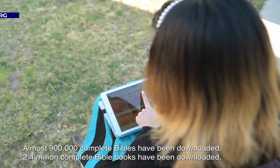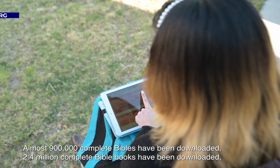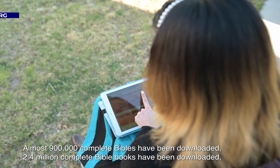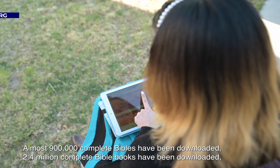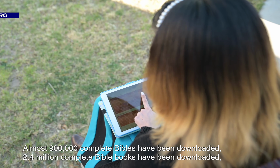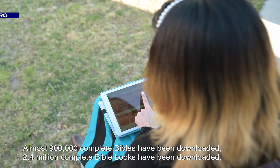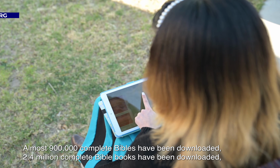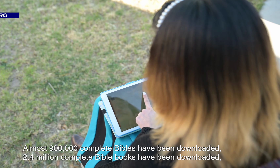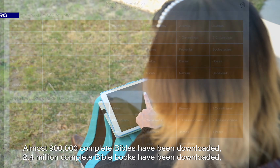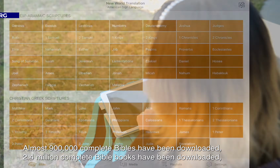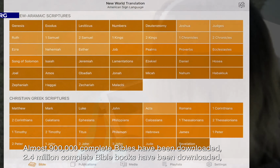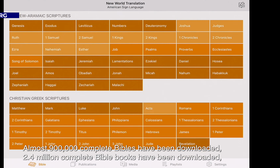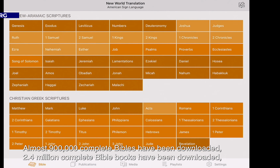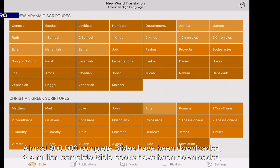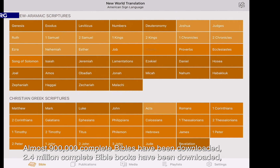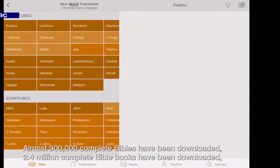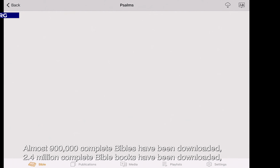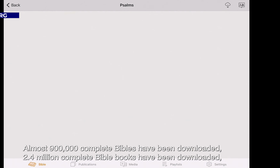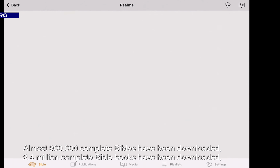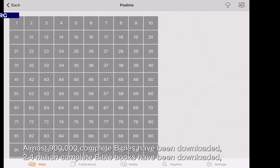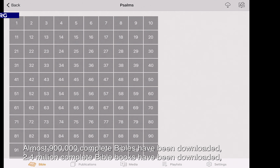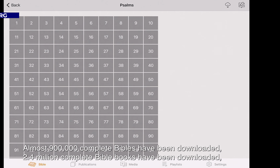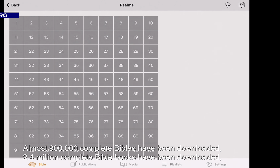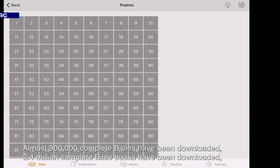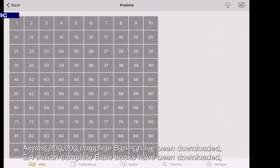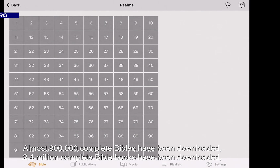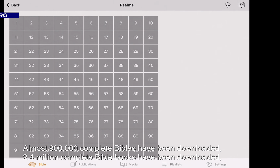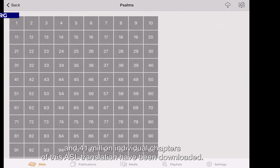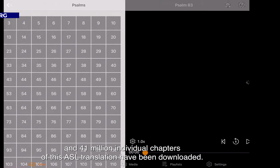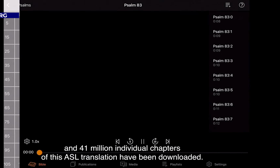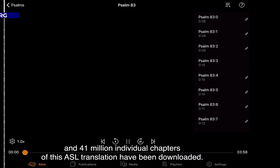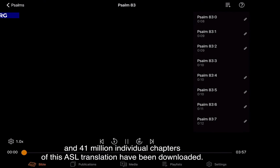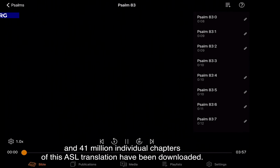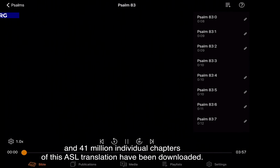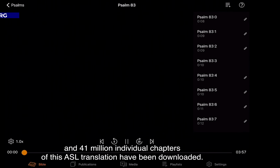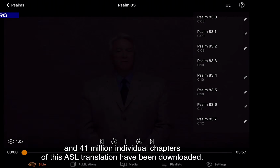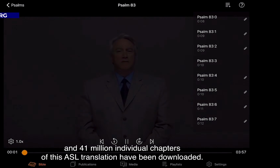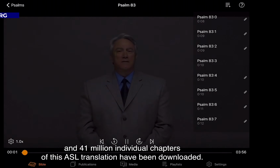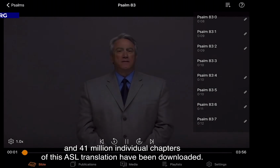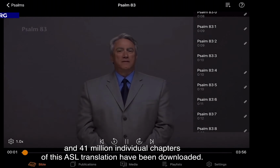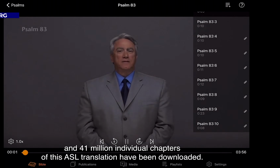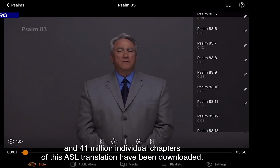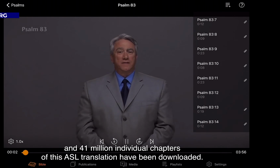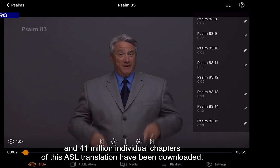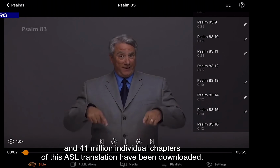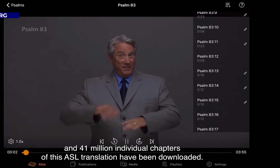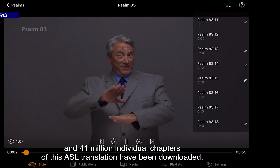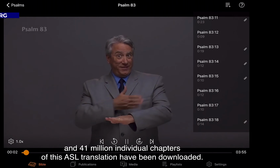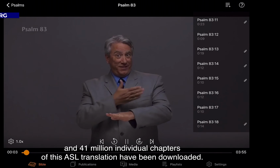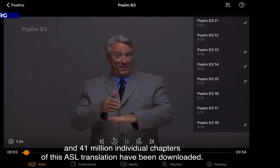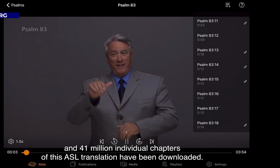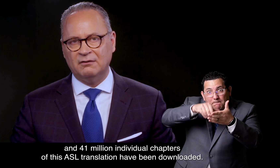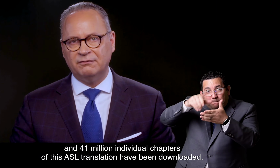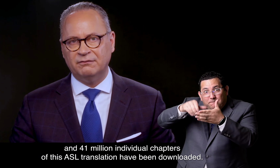downloaded. 2.4 million complete Bible books have been downloaded, and 41 million individual